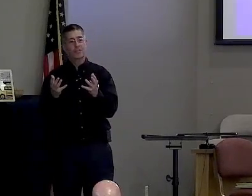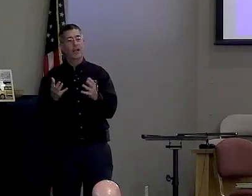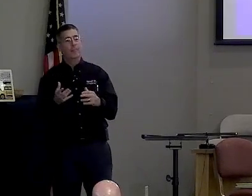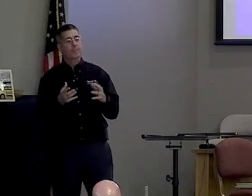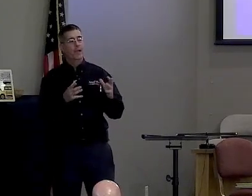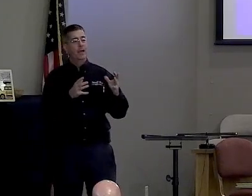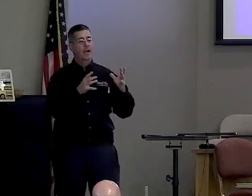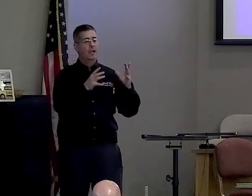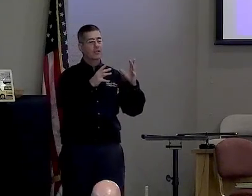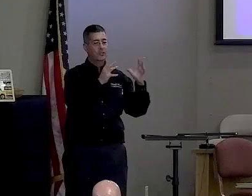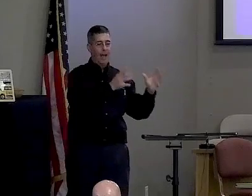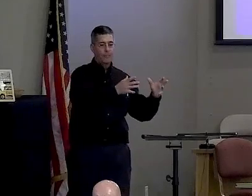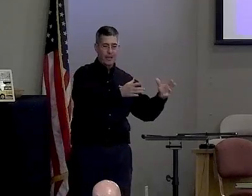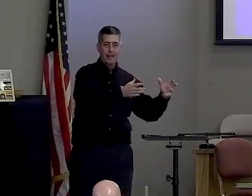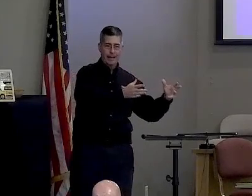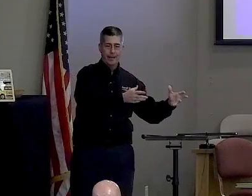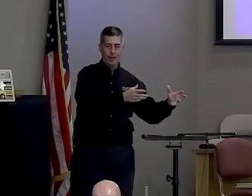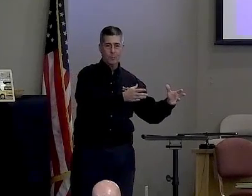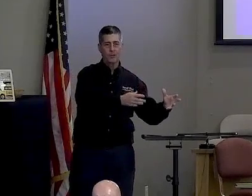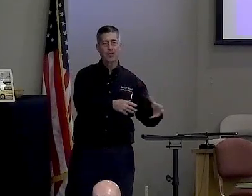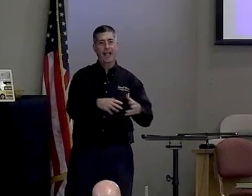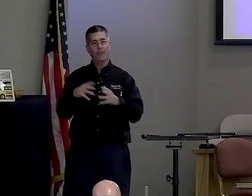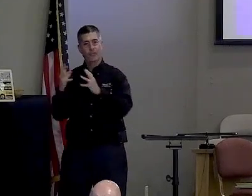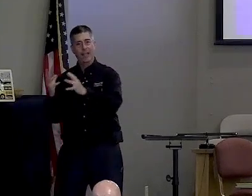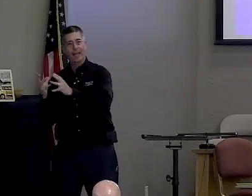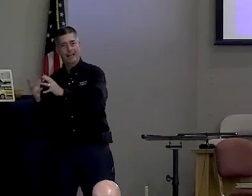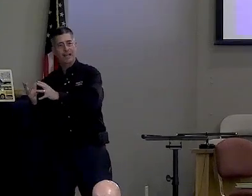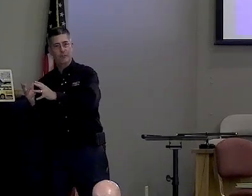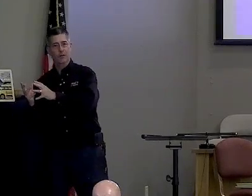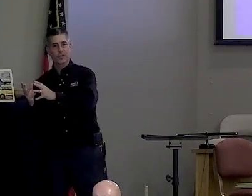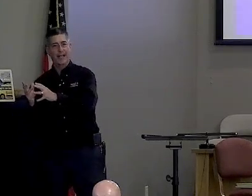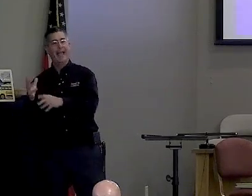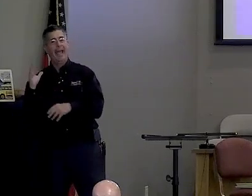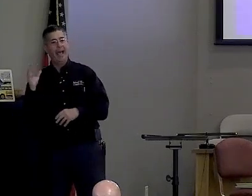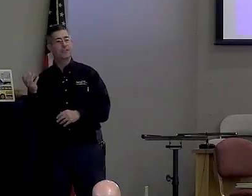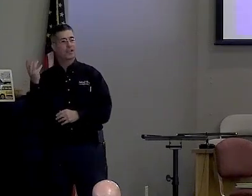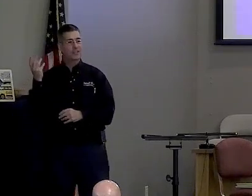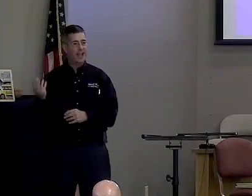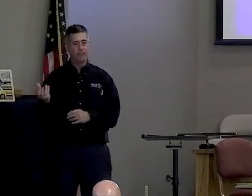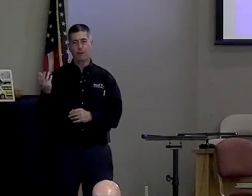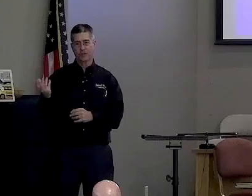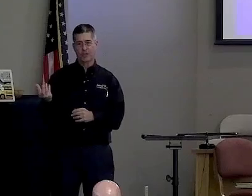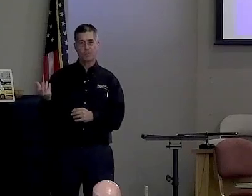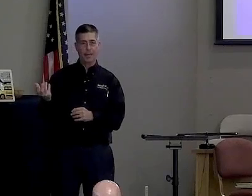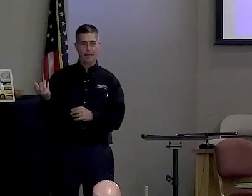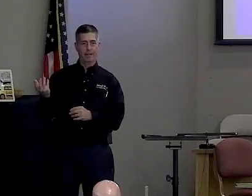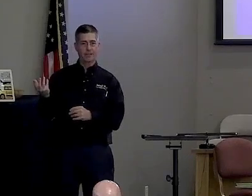stop thinking like a hearing person and think like a deaf person. How does a deaf person explain this?